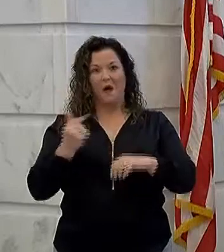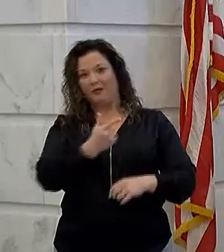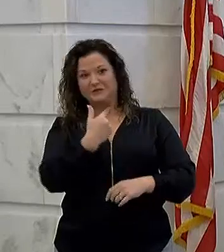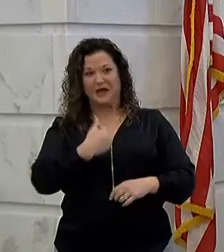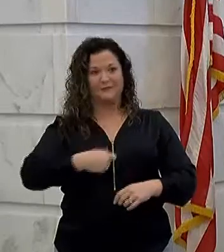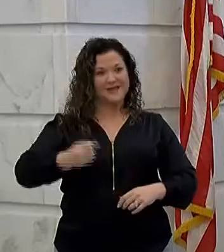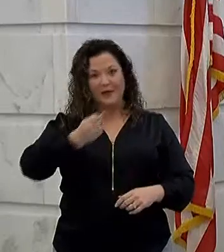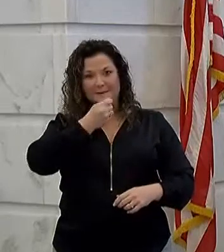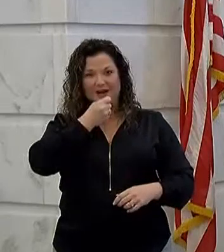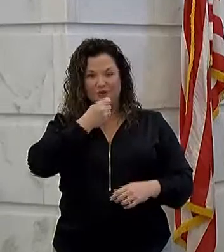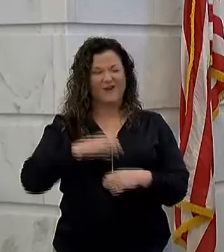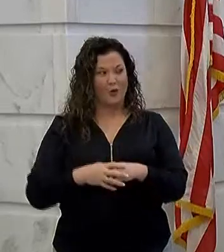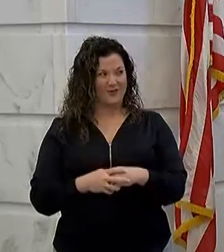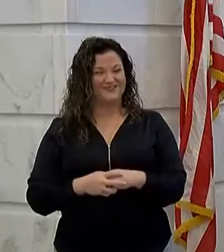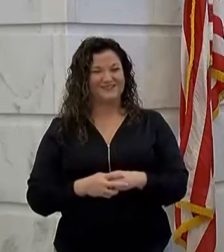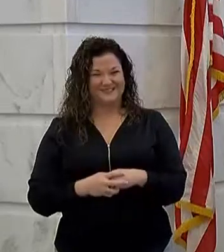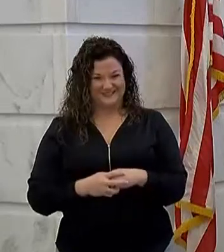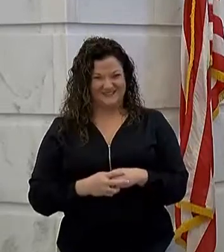microphone.